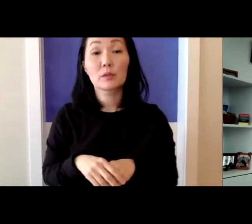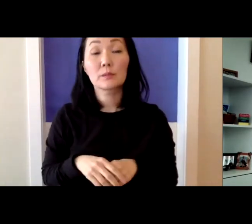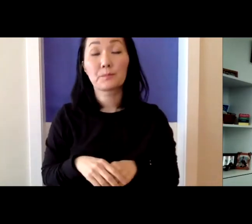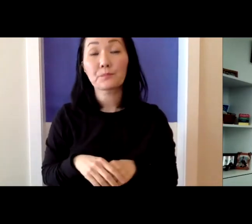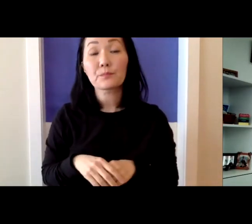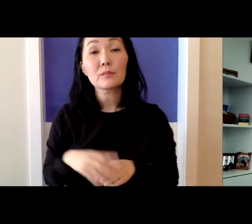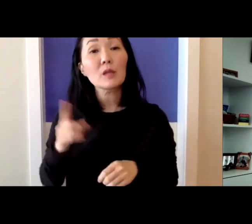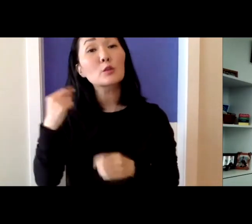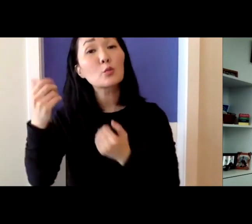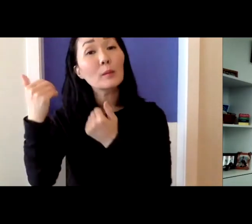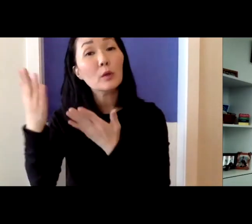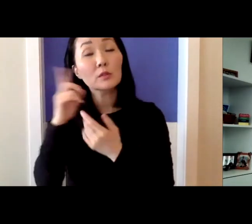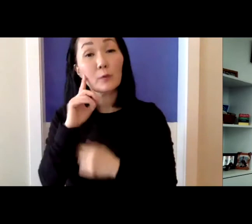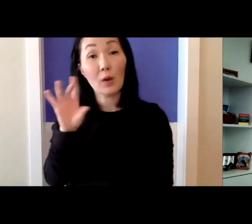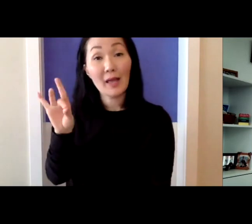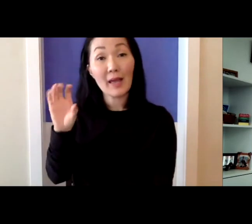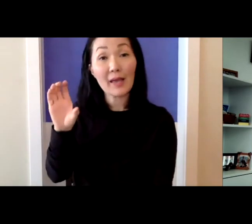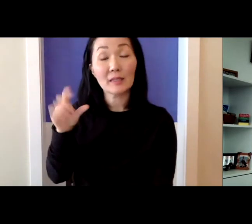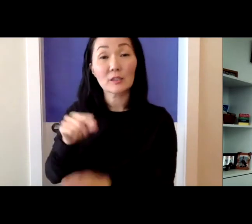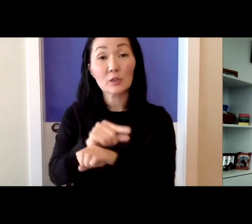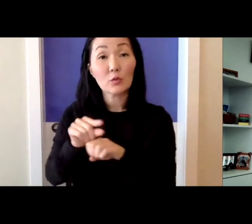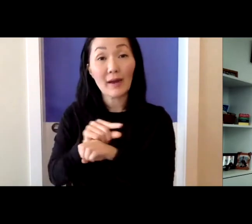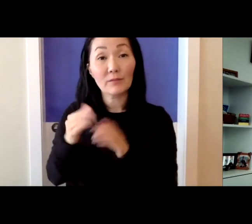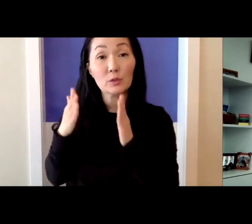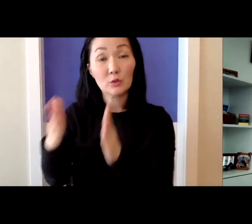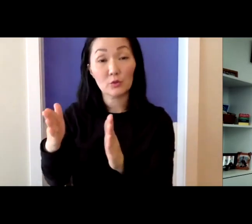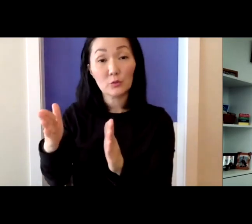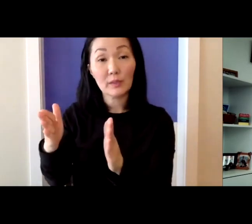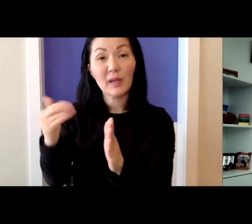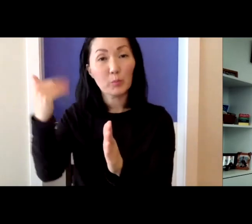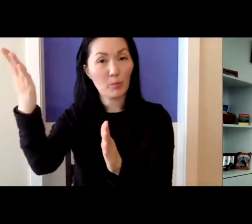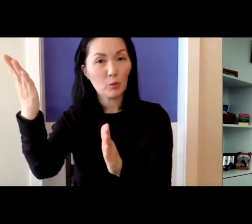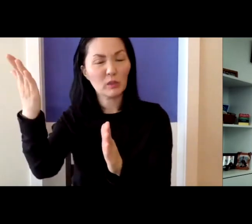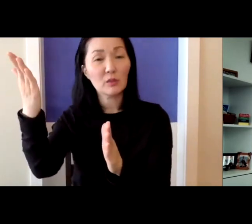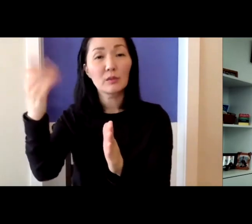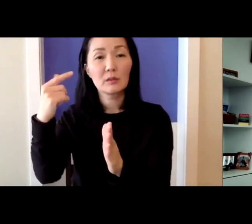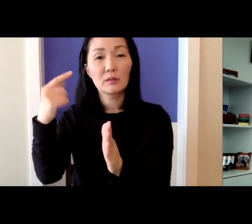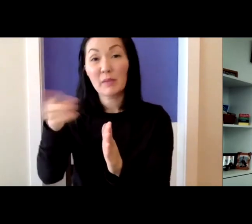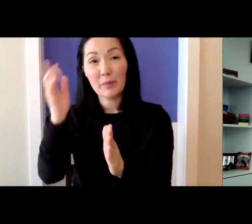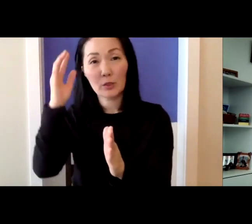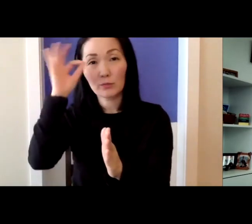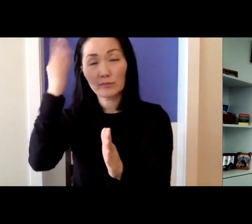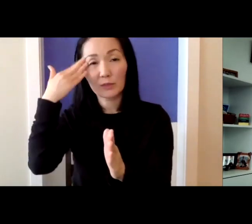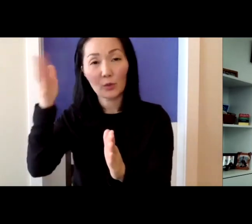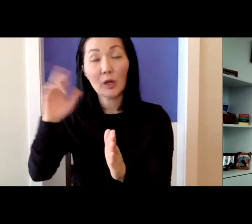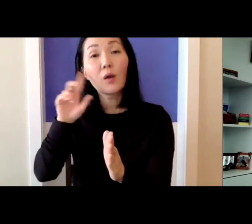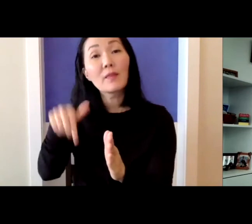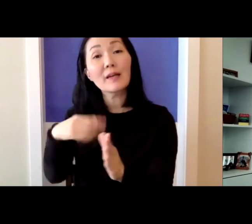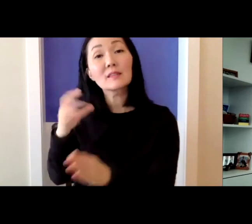proposed for 800 Granville Street by Bonus Properties, and that's for those of you that may not be familiar, that's the Commodore